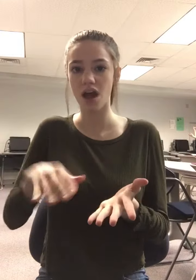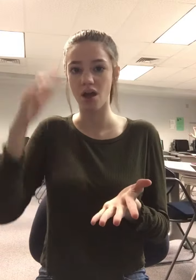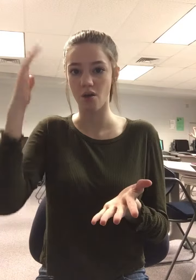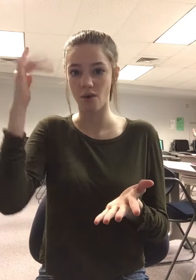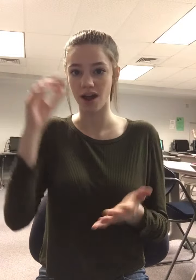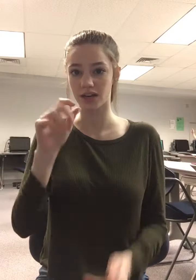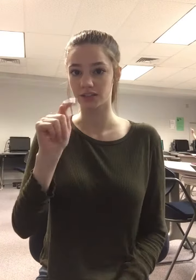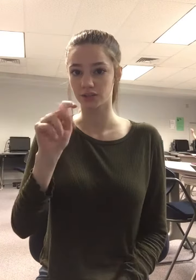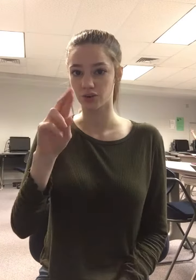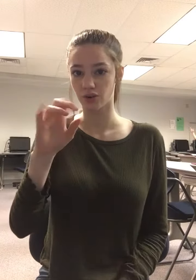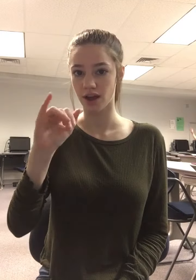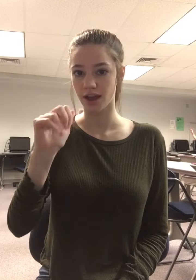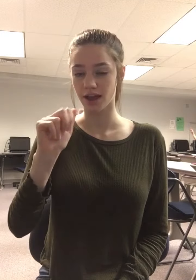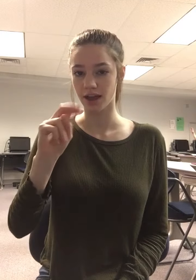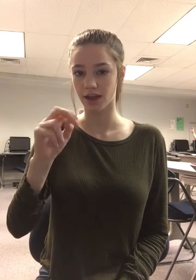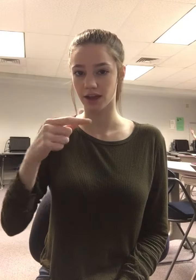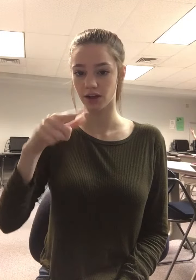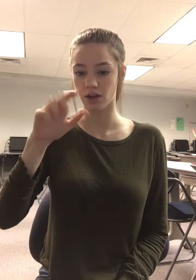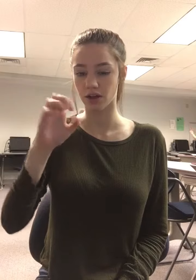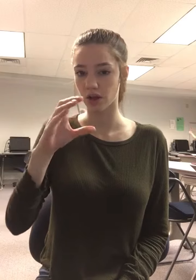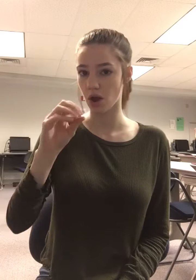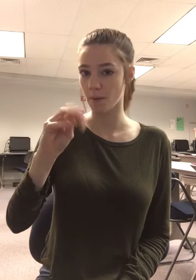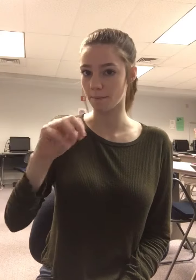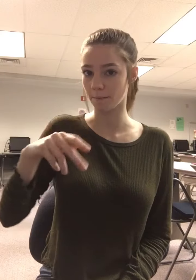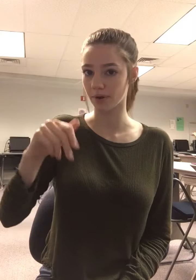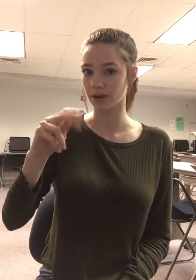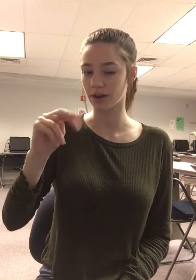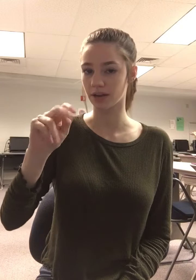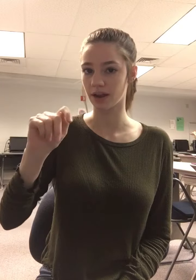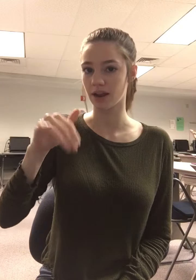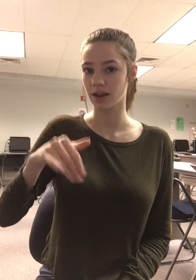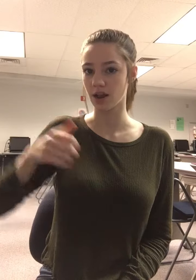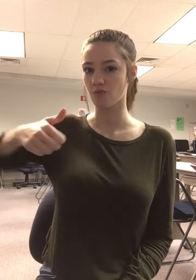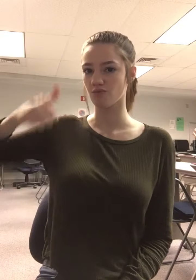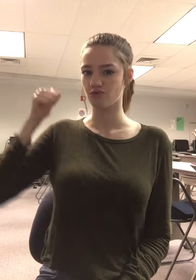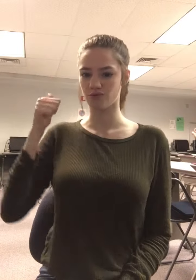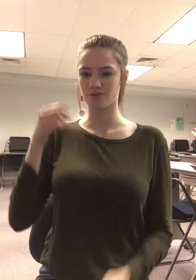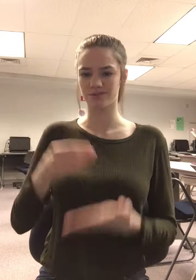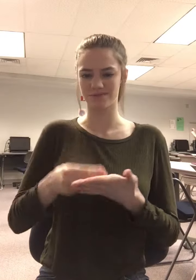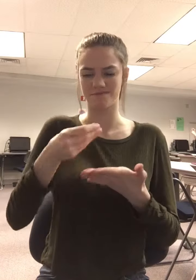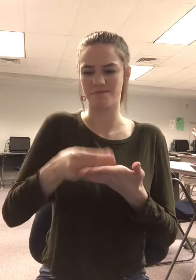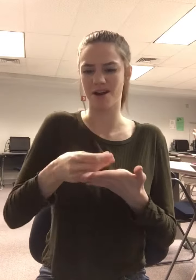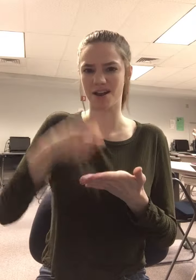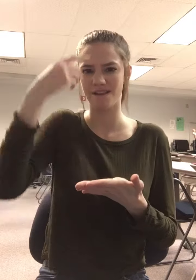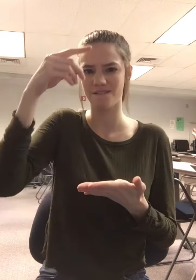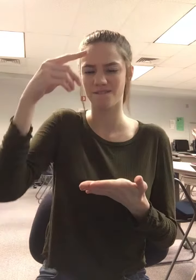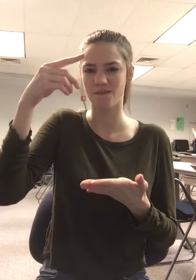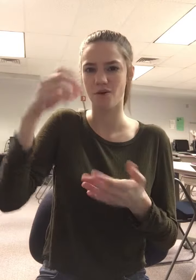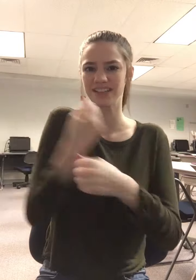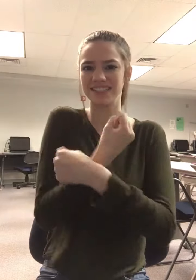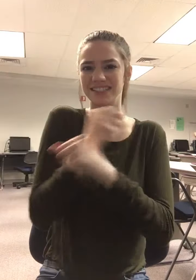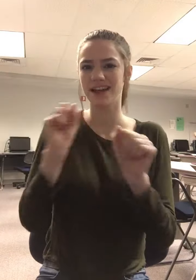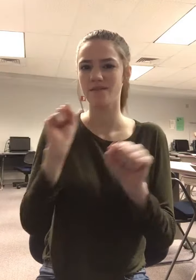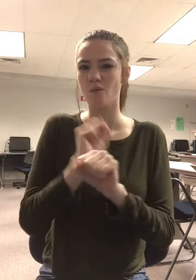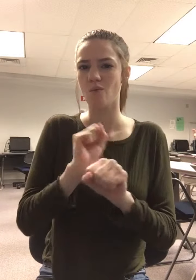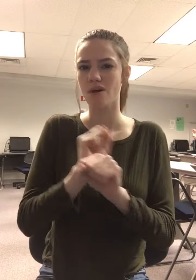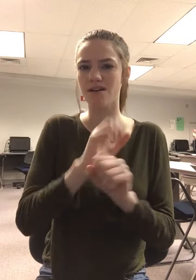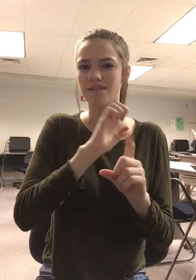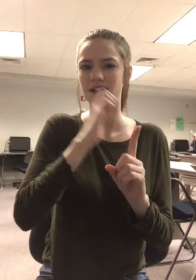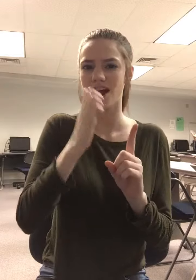Company refused to spend the extra money to provide a safe working conditions. Those conditions which were, of course,